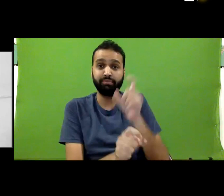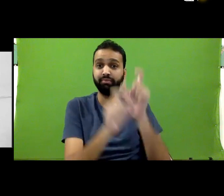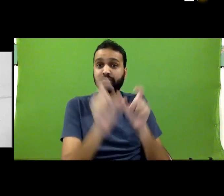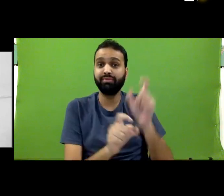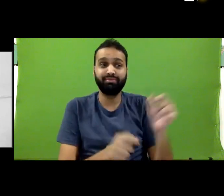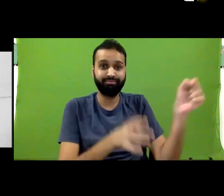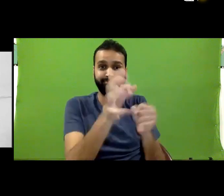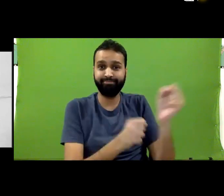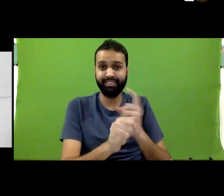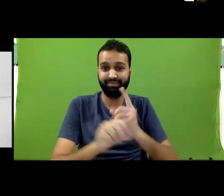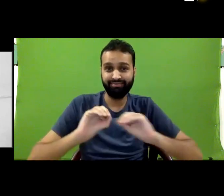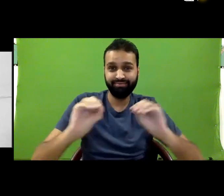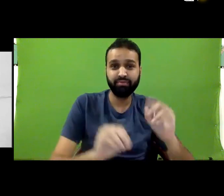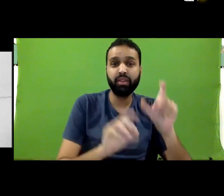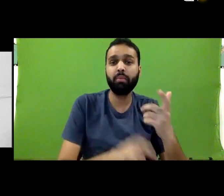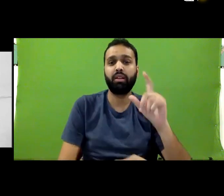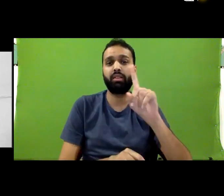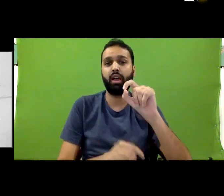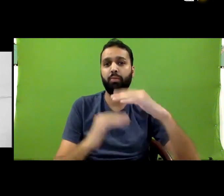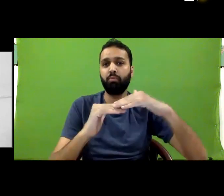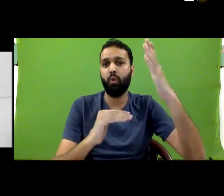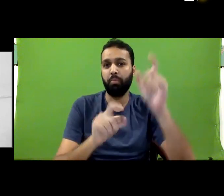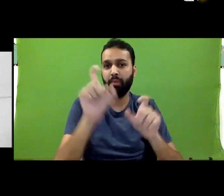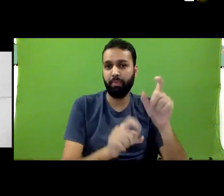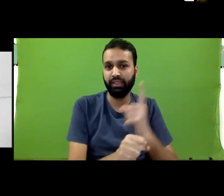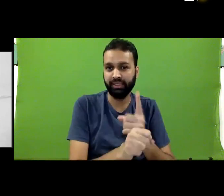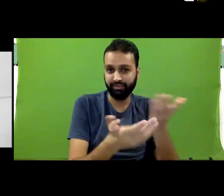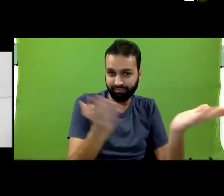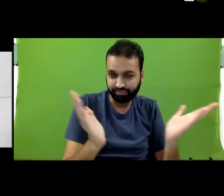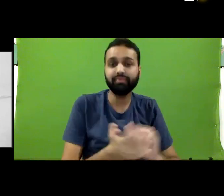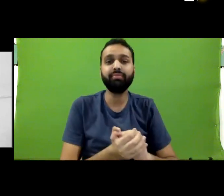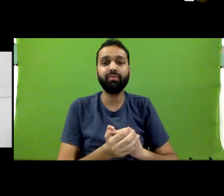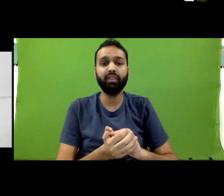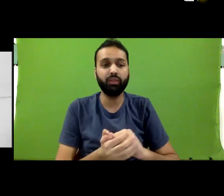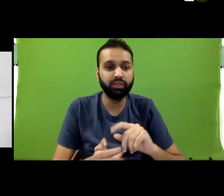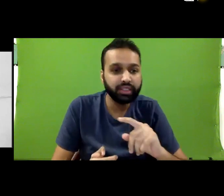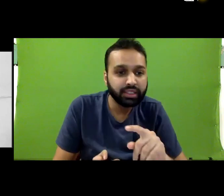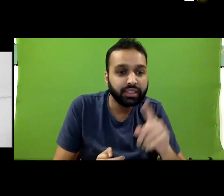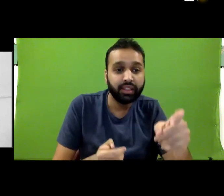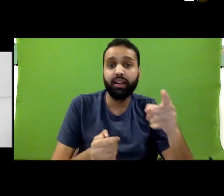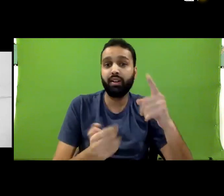students join in, and the teachers we've hired who have been training are more than 10.